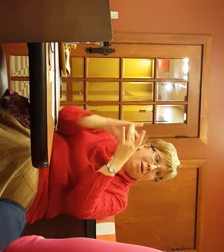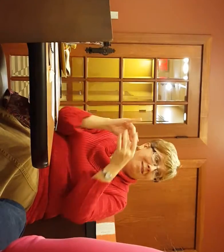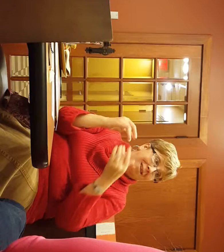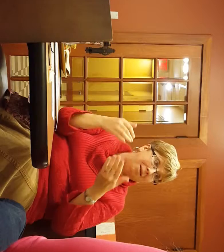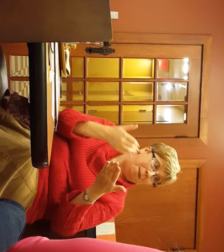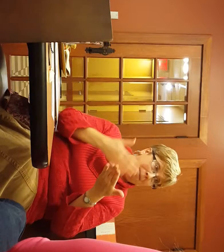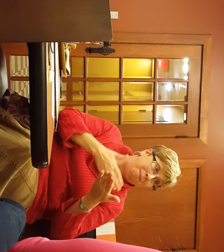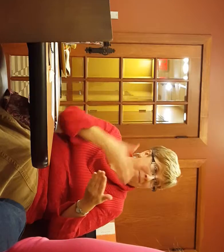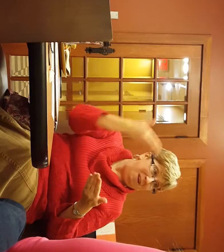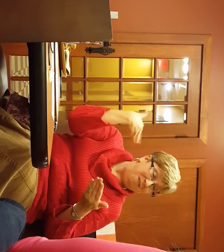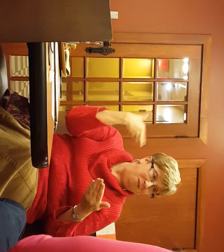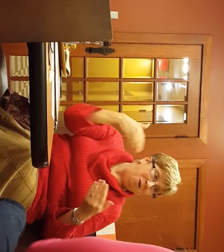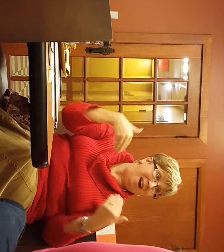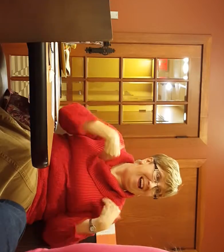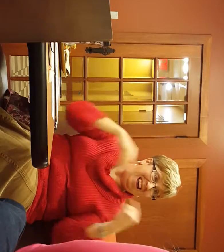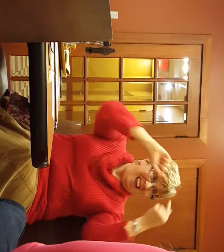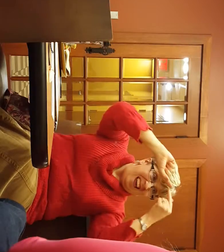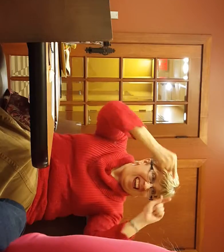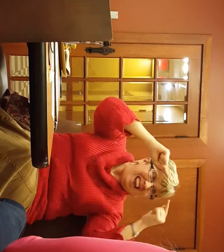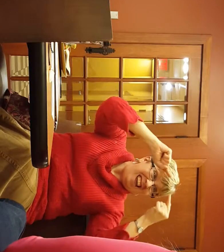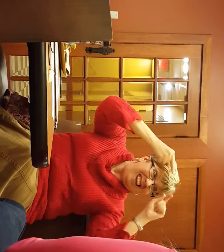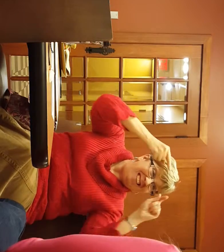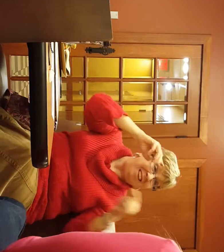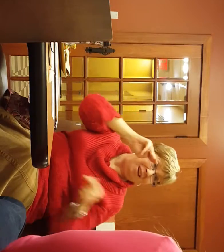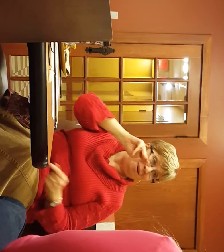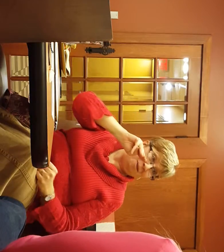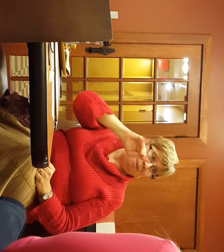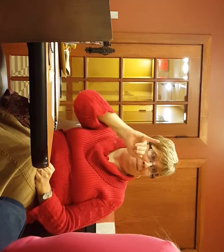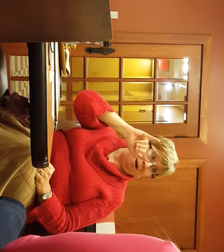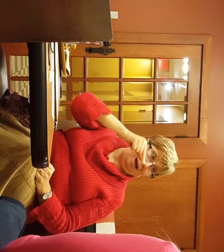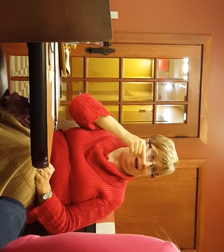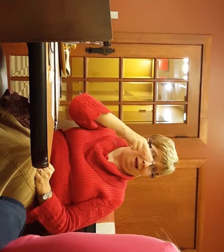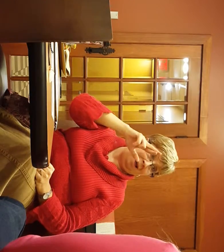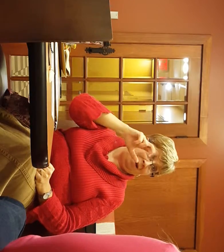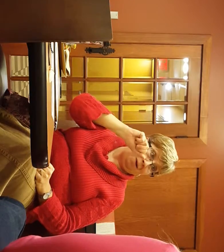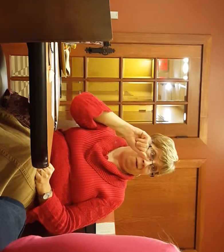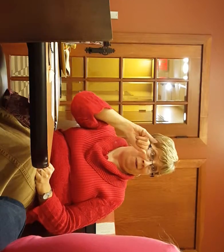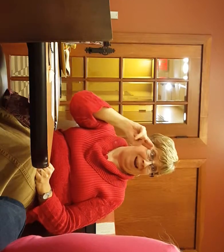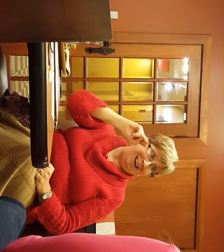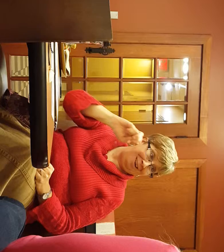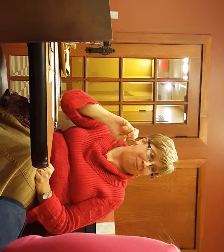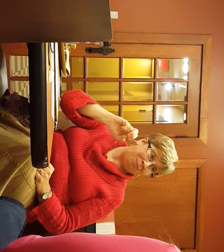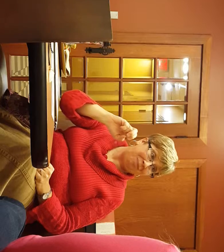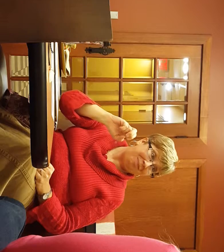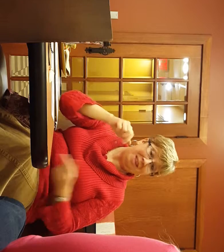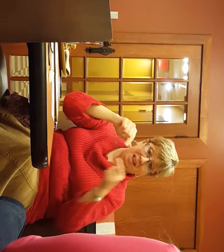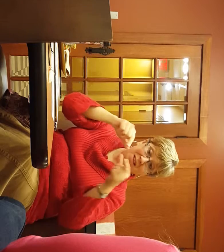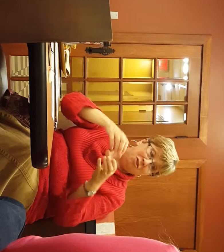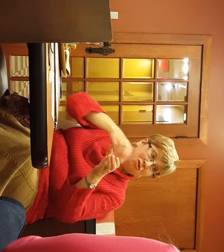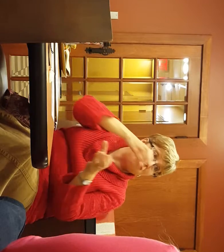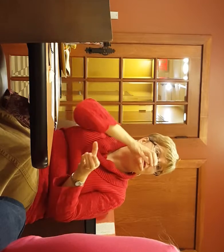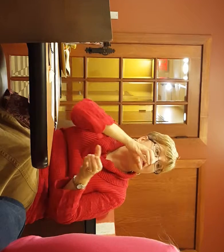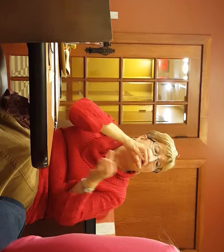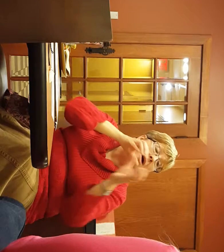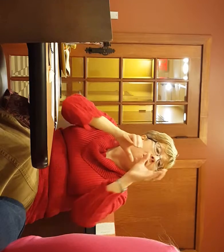That's why, did you see what I'd stuck in my mouth before? Citrus Fresh? It's got all the citrus oils, and you can smell it. It smells mostly